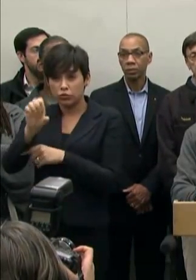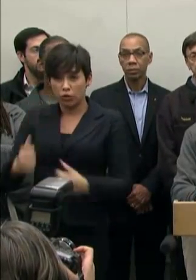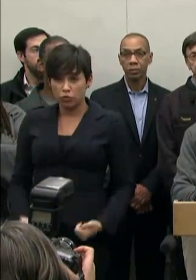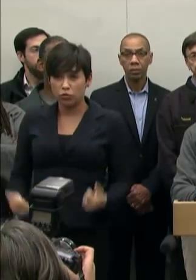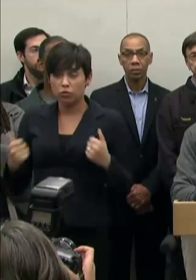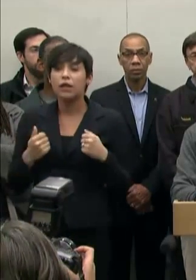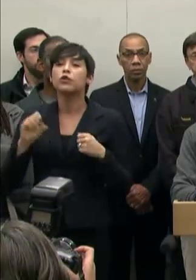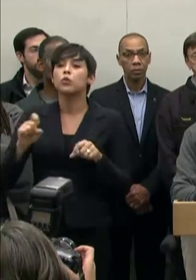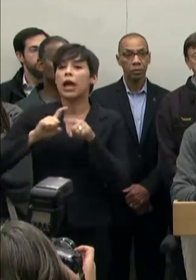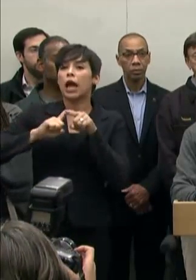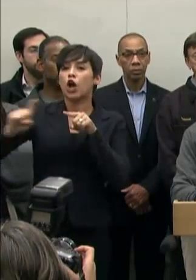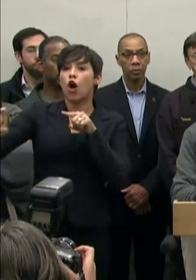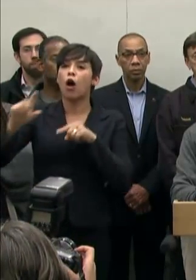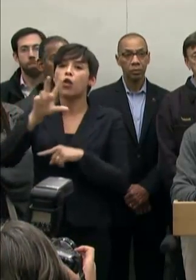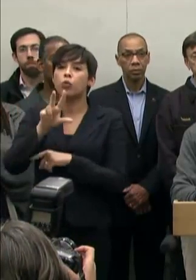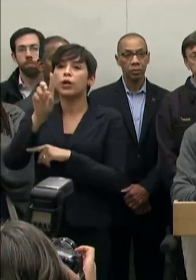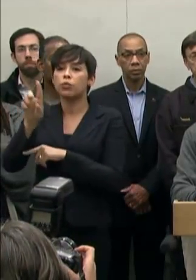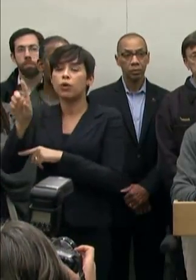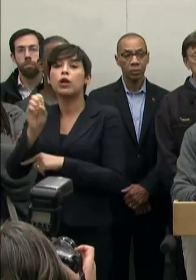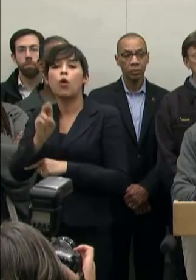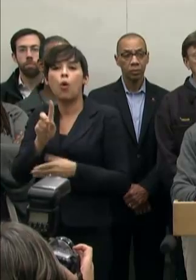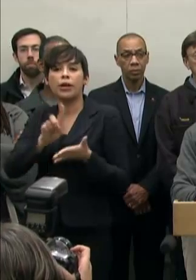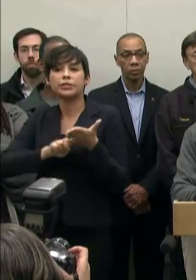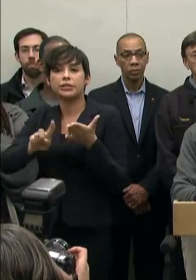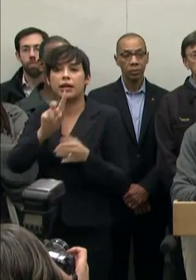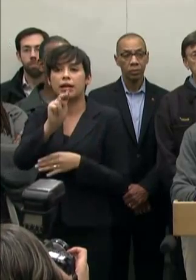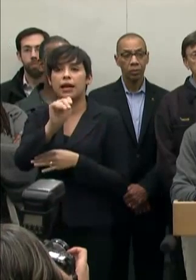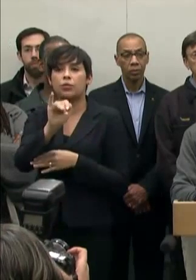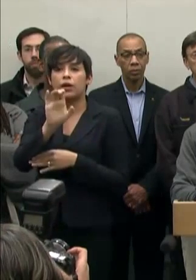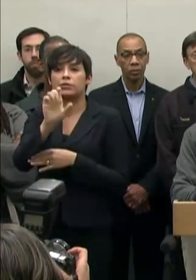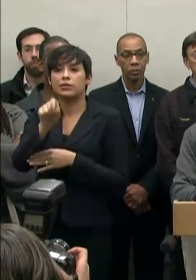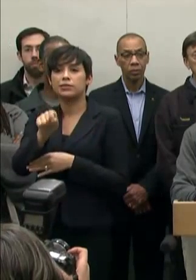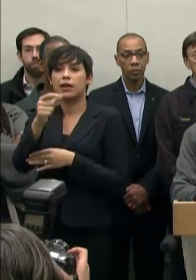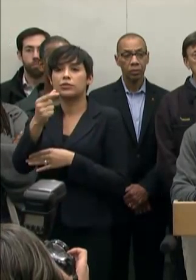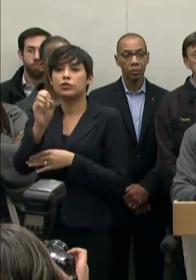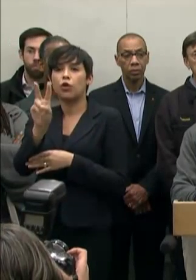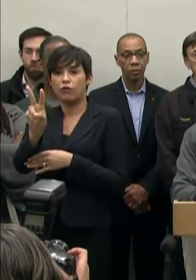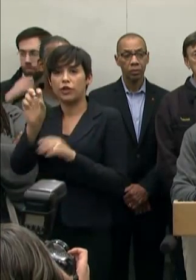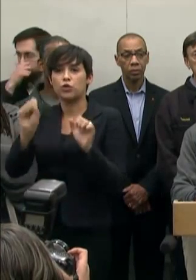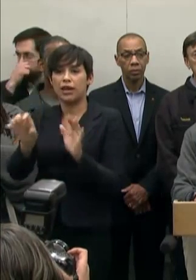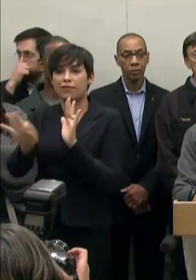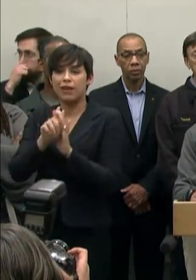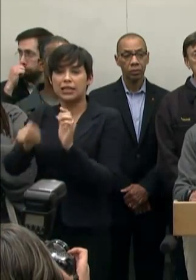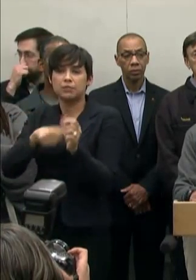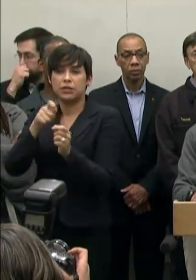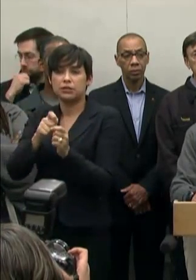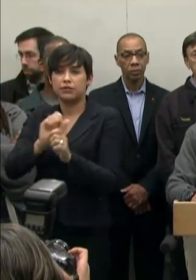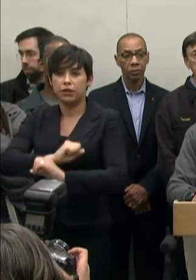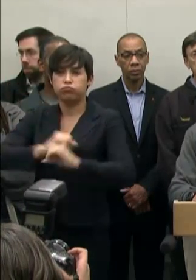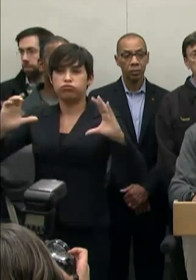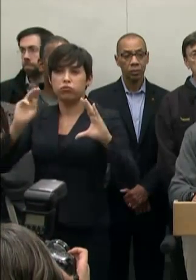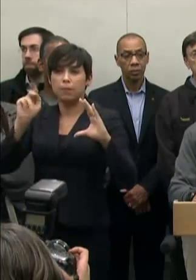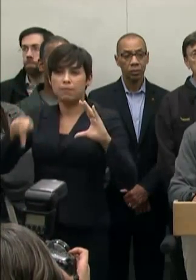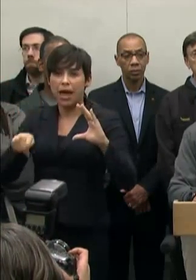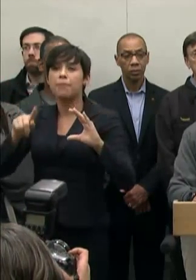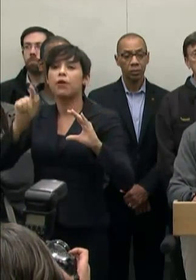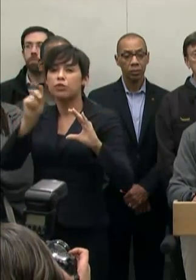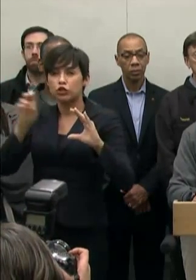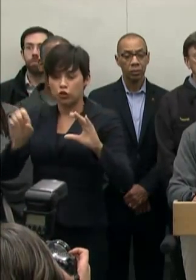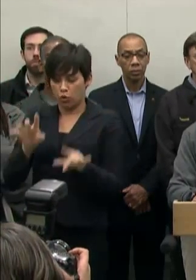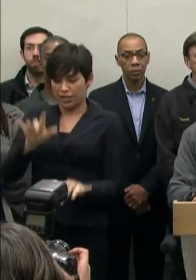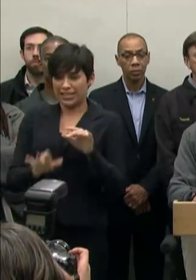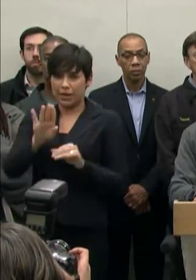calling 311 or going to NYC.gov, where you can find a map of the zones or type your address into the zone